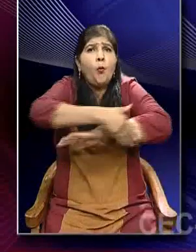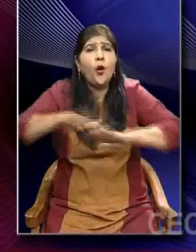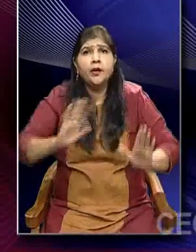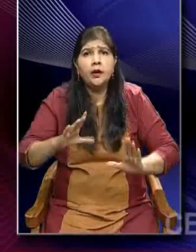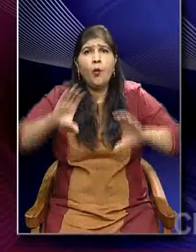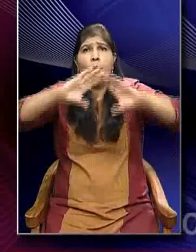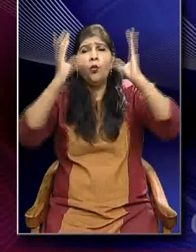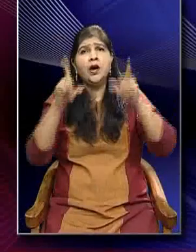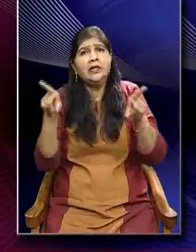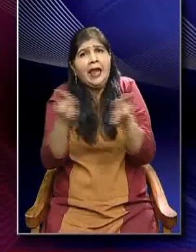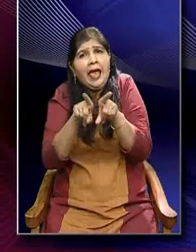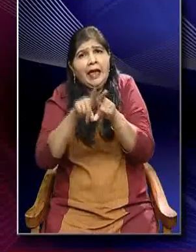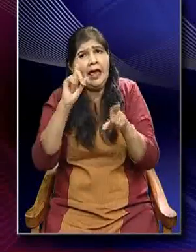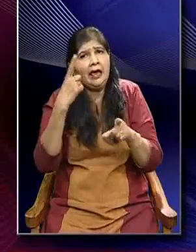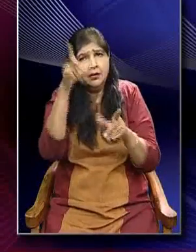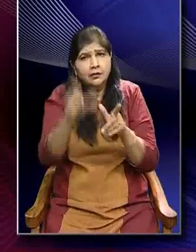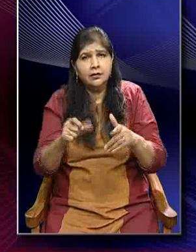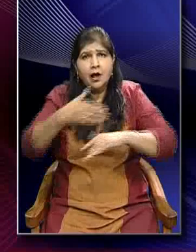Ome coined the term